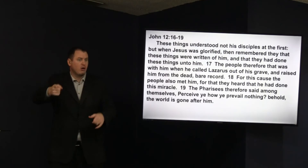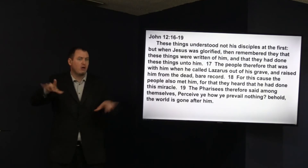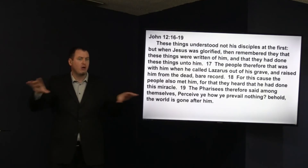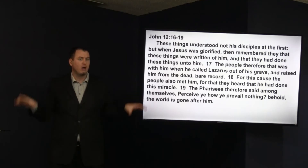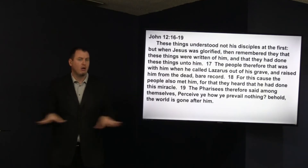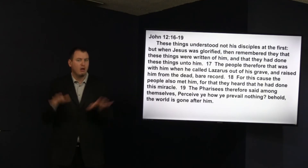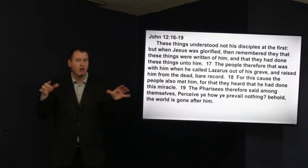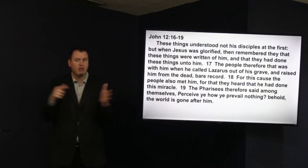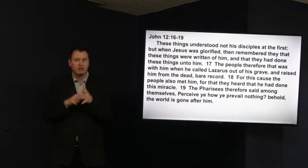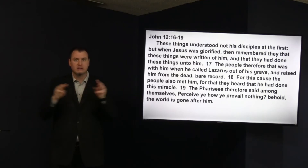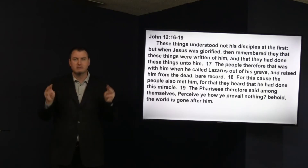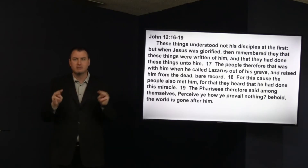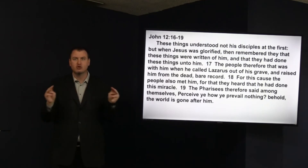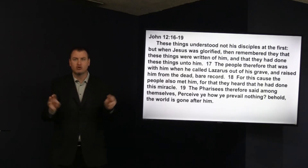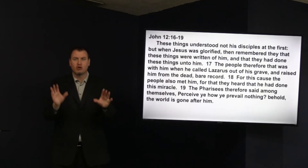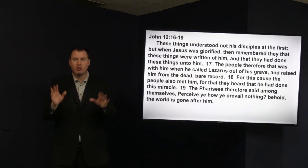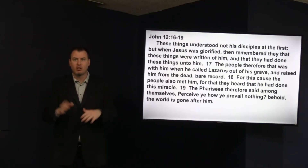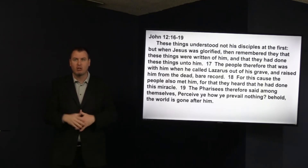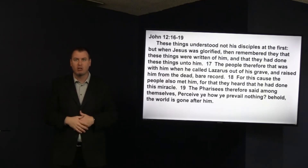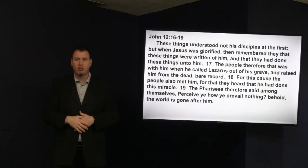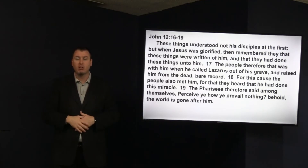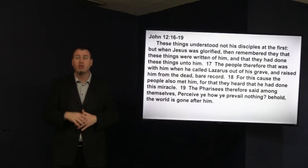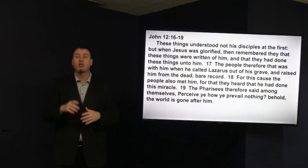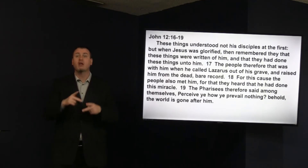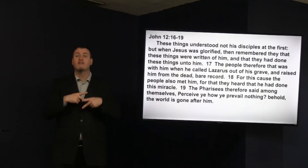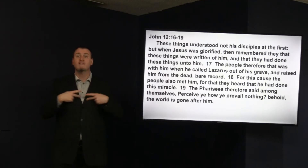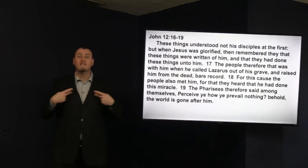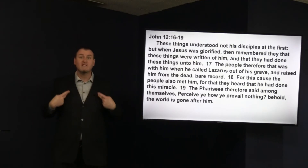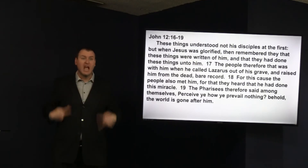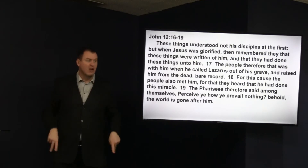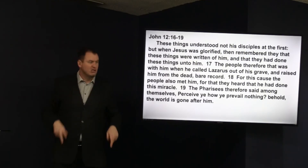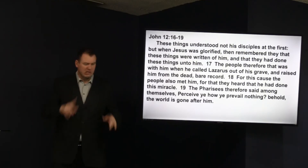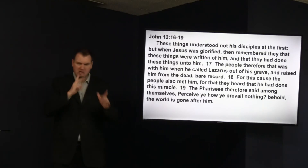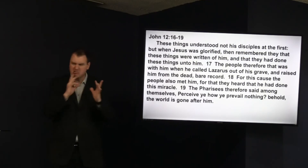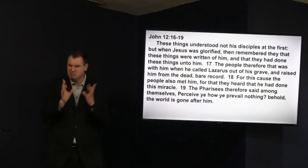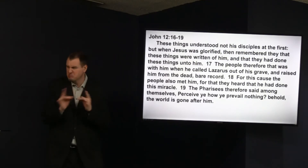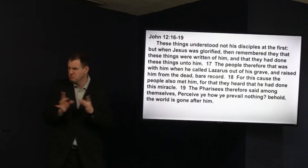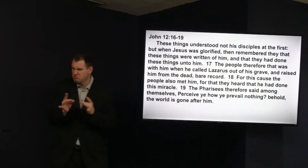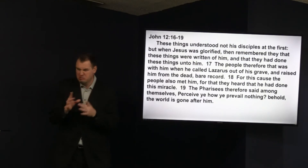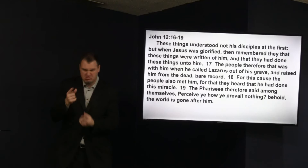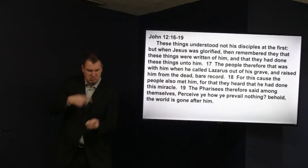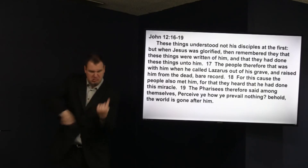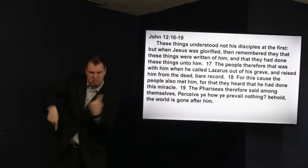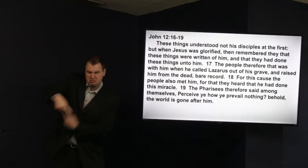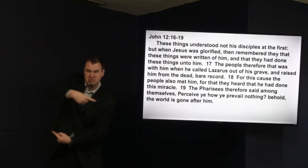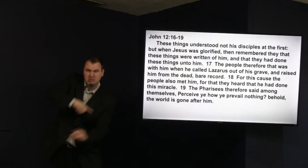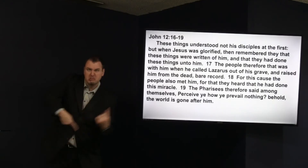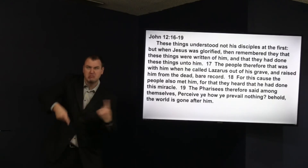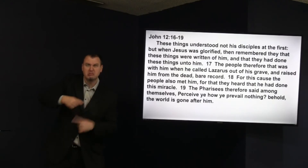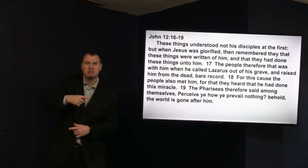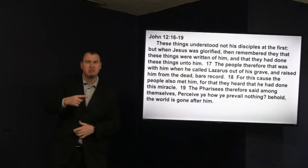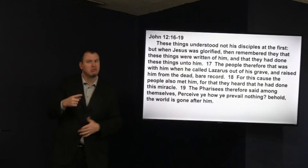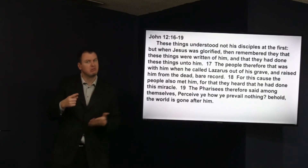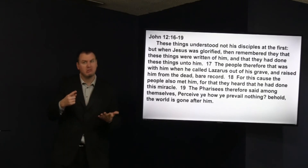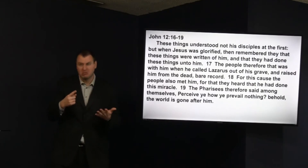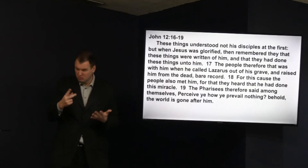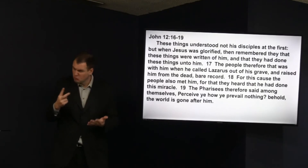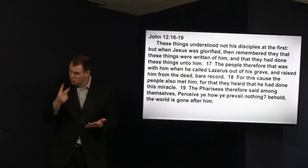heard that he had done this miracle. The Pharisees therefore said among themselves,